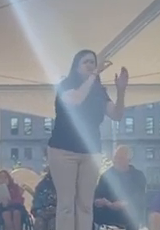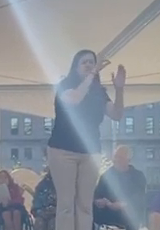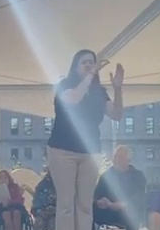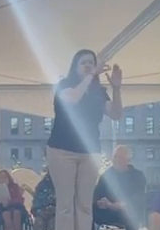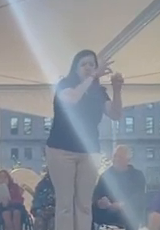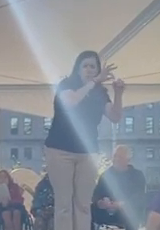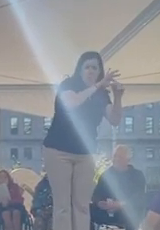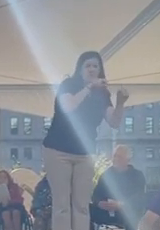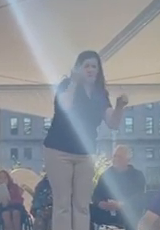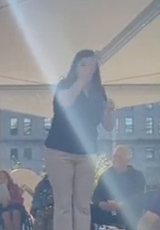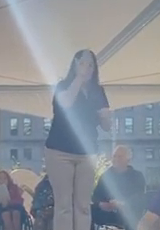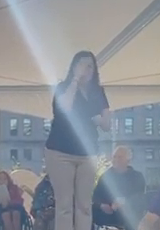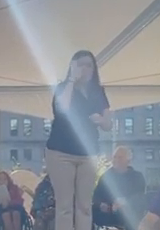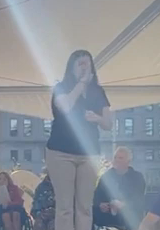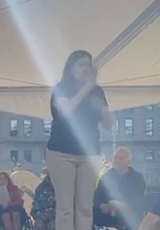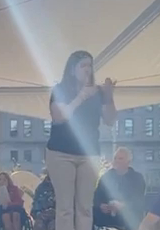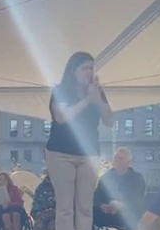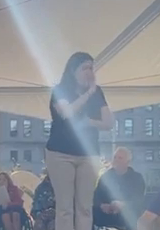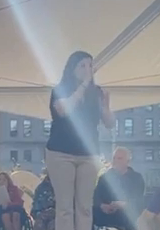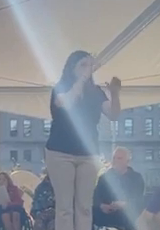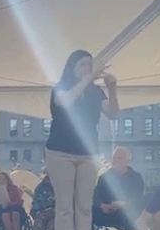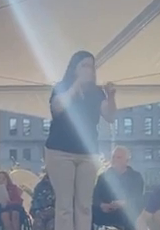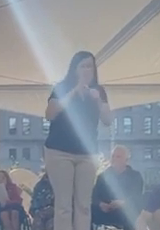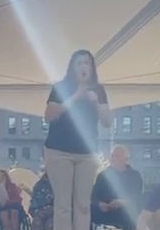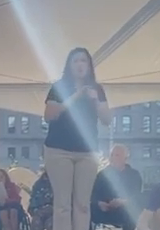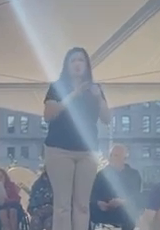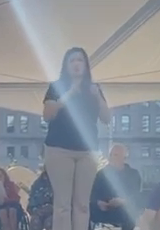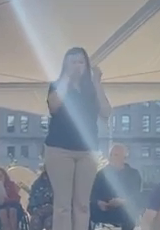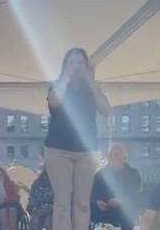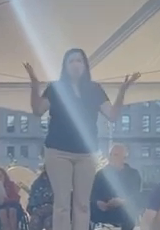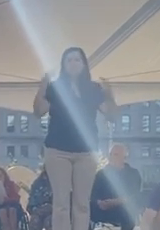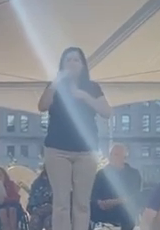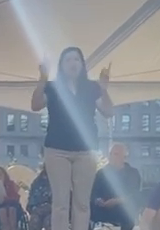we know our voting rights and share them with each other.